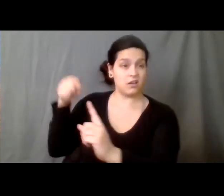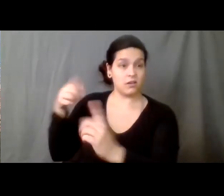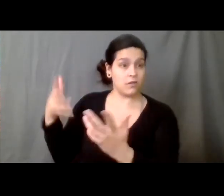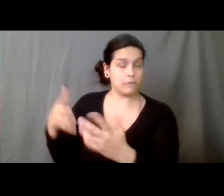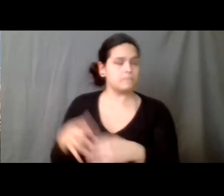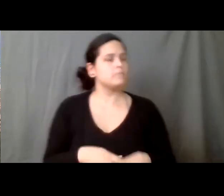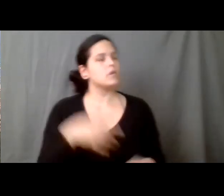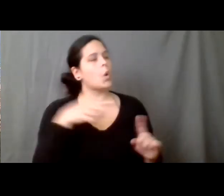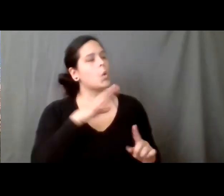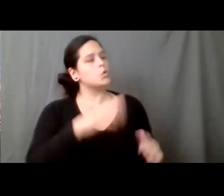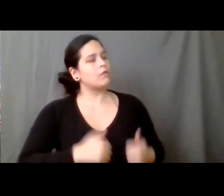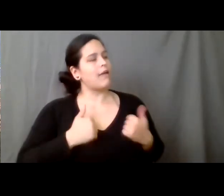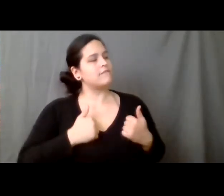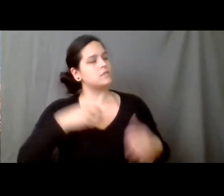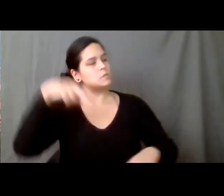world.